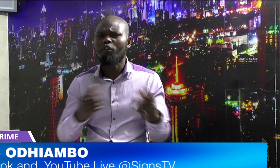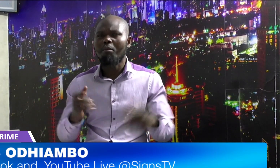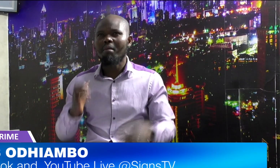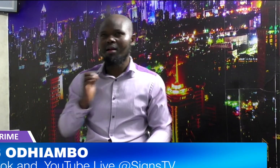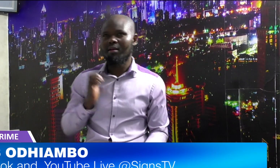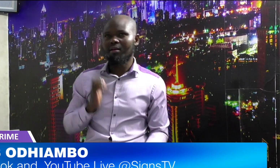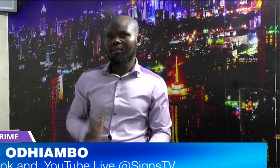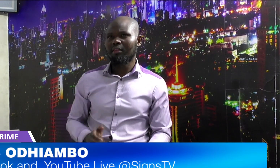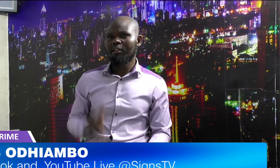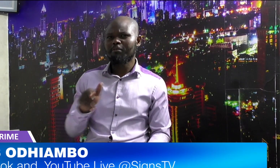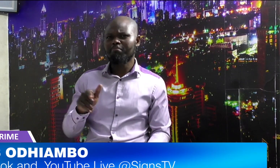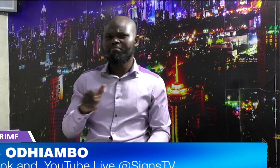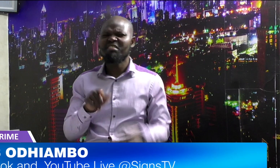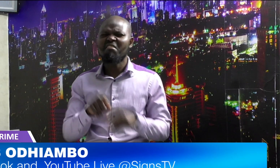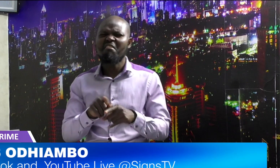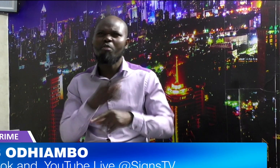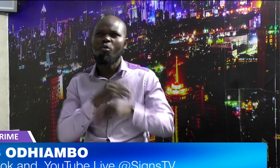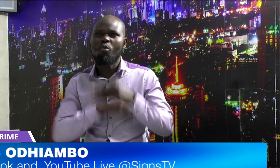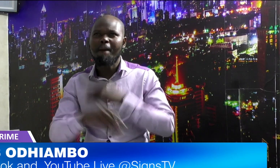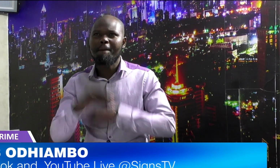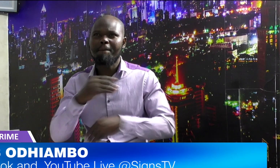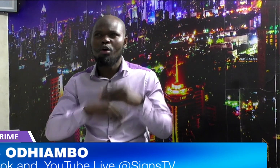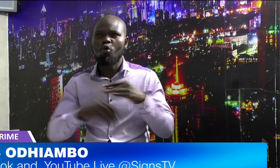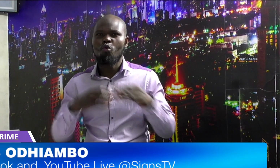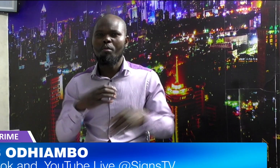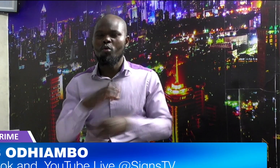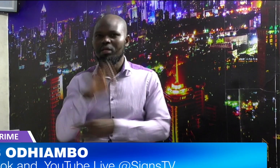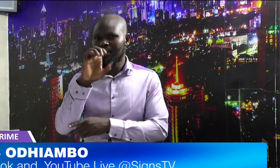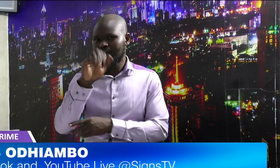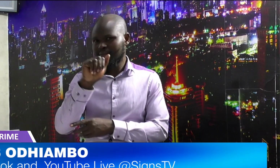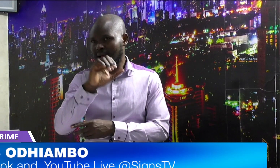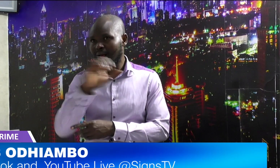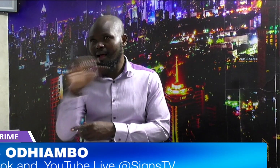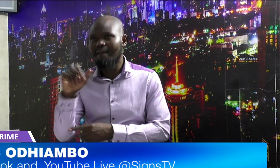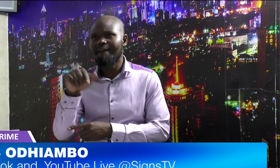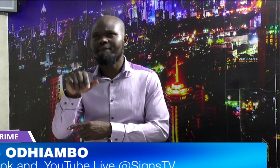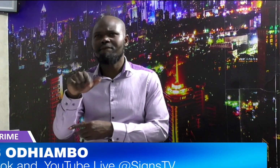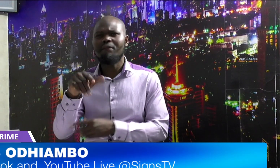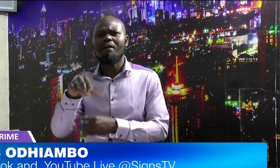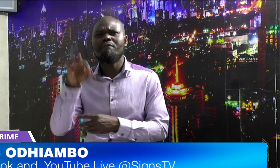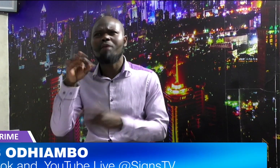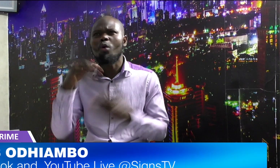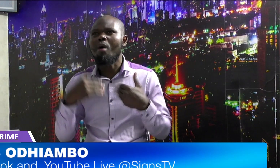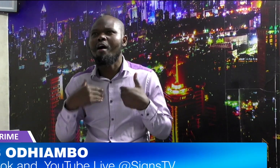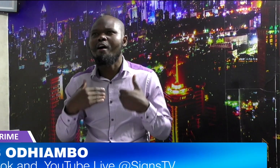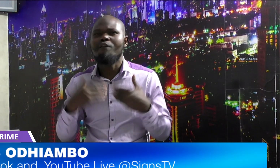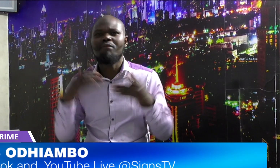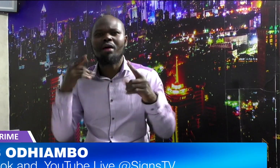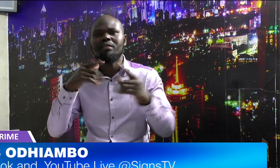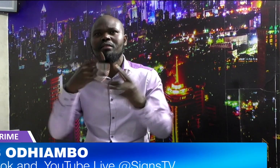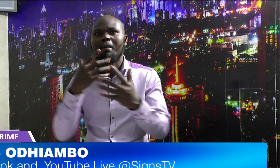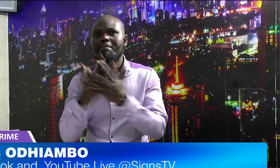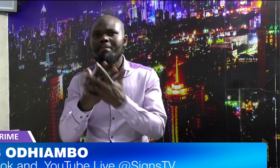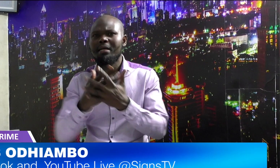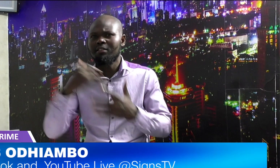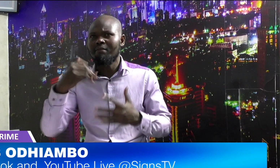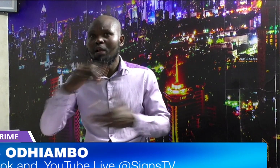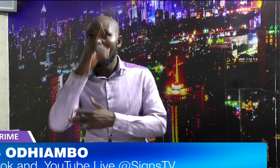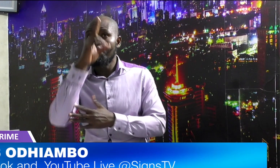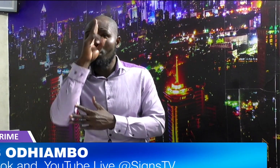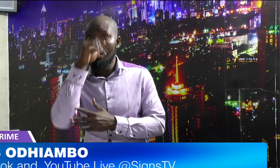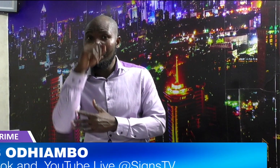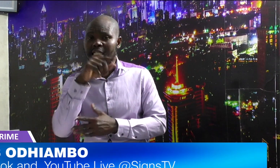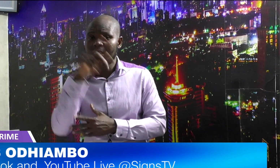news. Officers from Ethics and Anti-Corruption Commission, EACC, have taken into custody